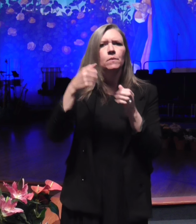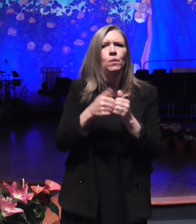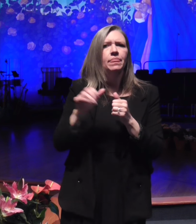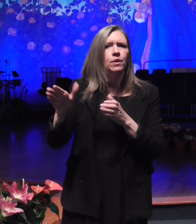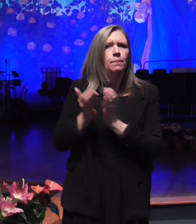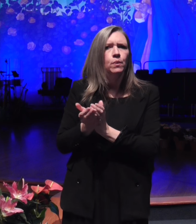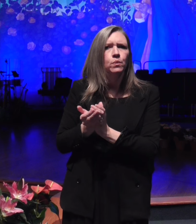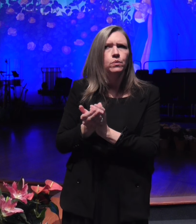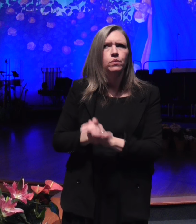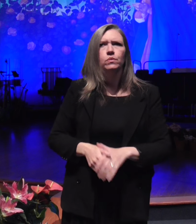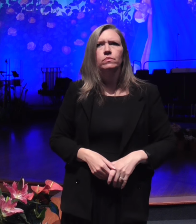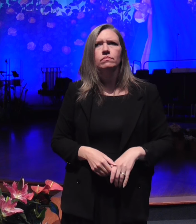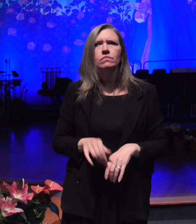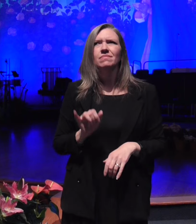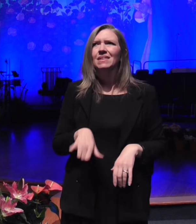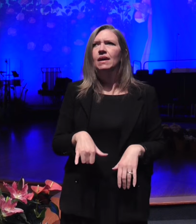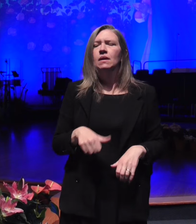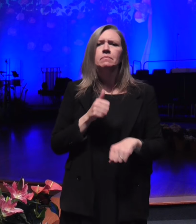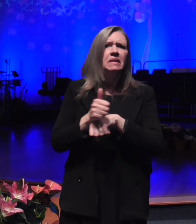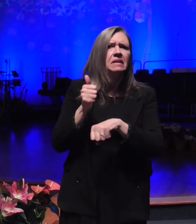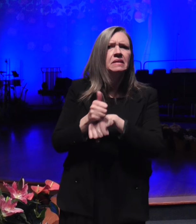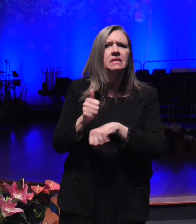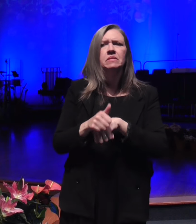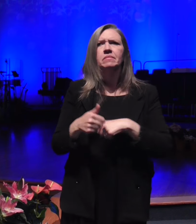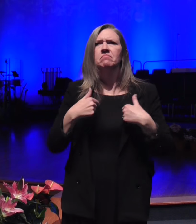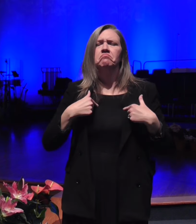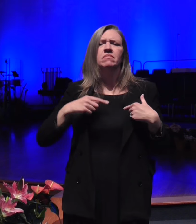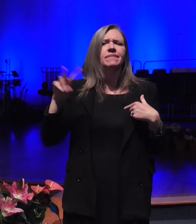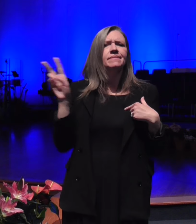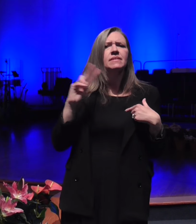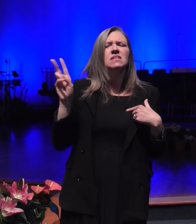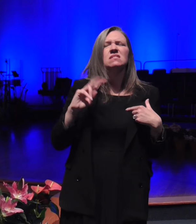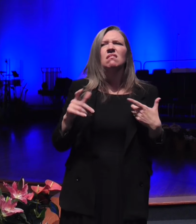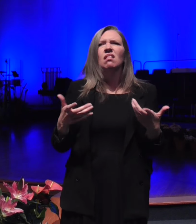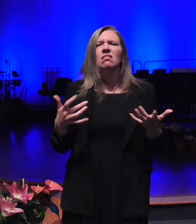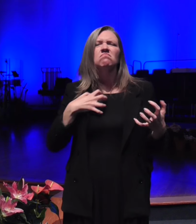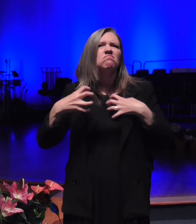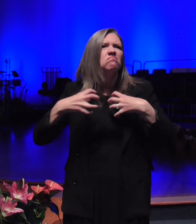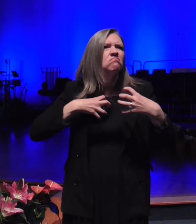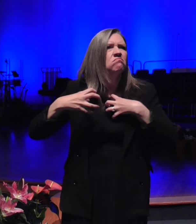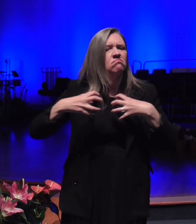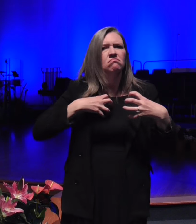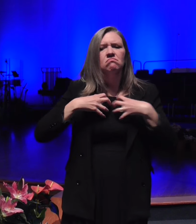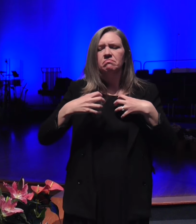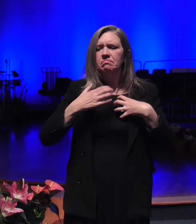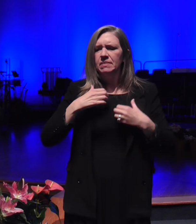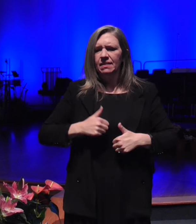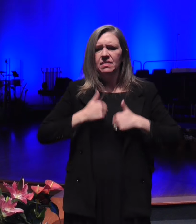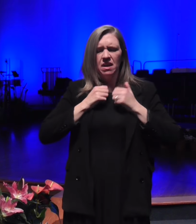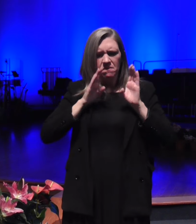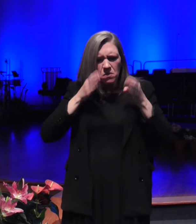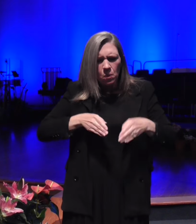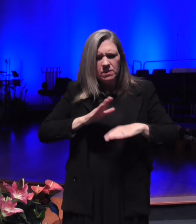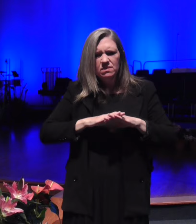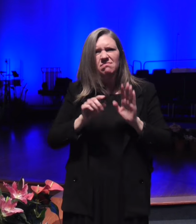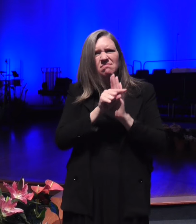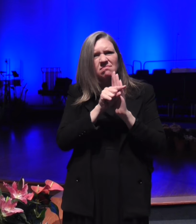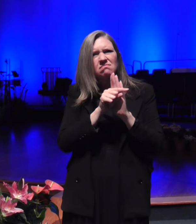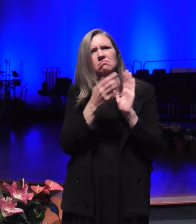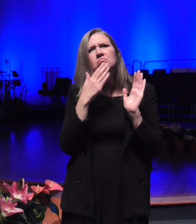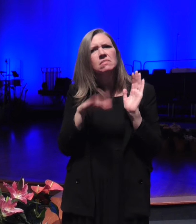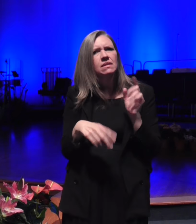place of blame and victimhood and build around our lives, around the bad thing that someone did to